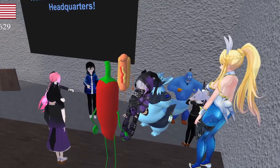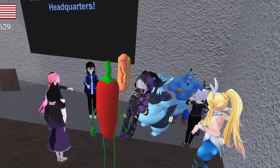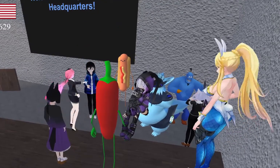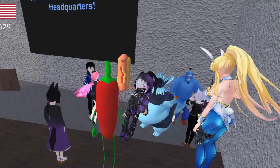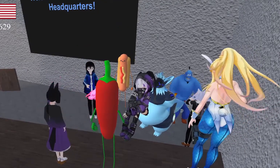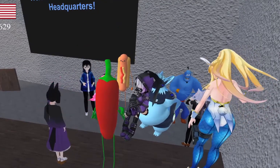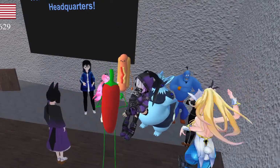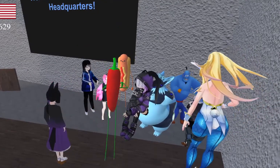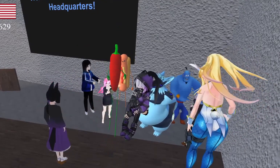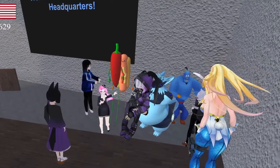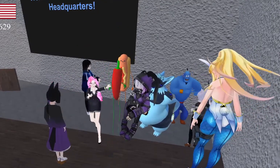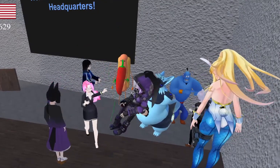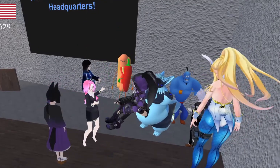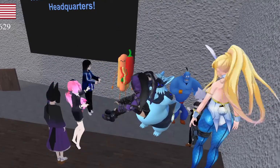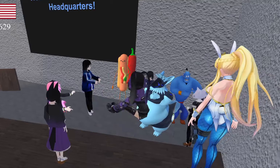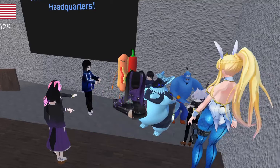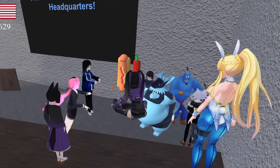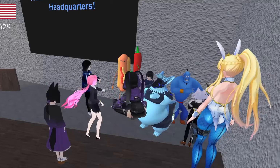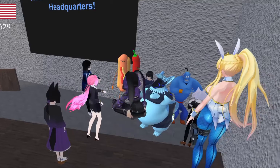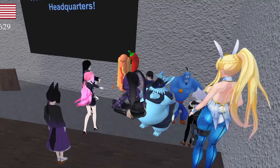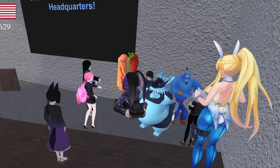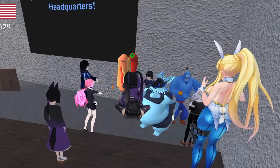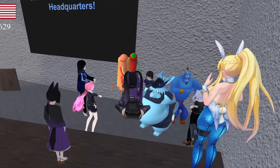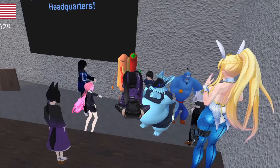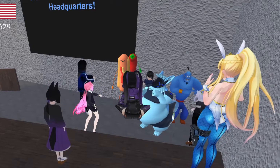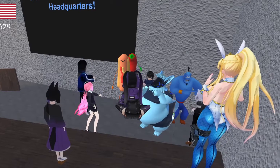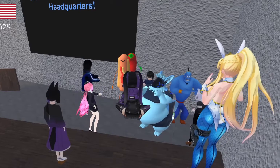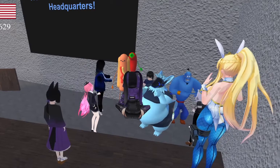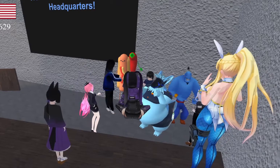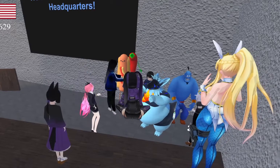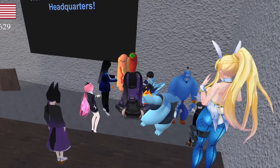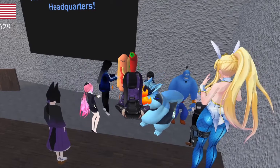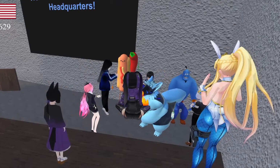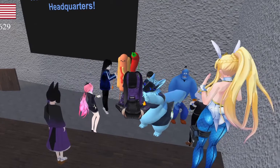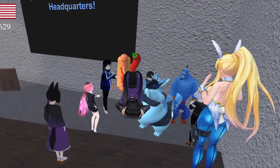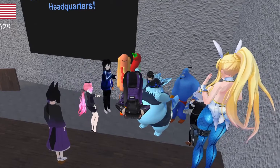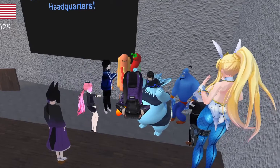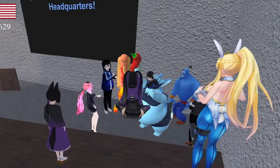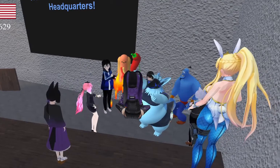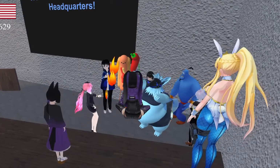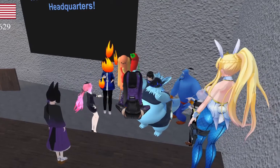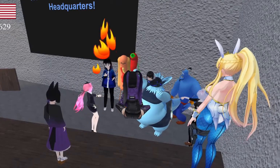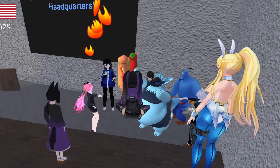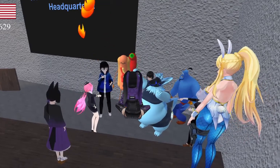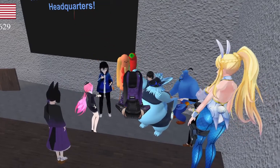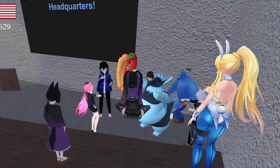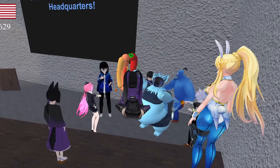You got a hot dog and a jalapeno for your food? Are you gonna be like Yay. eating that alive? For sure. It's gonna be a hot dog. It's